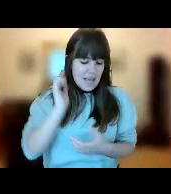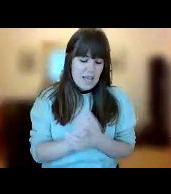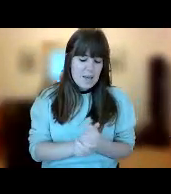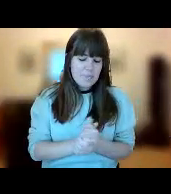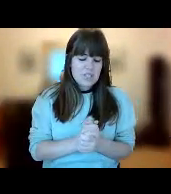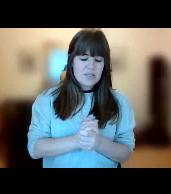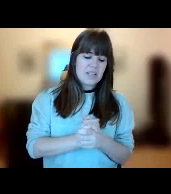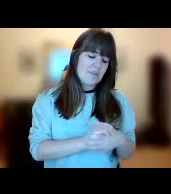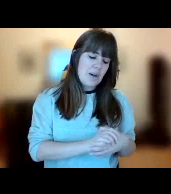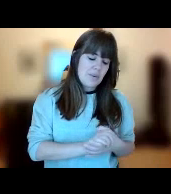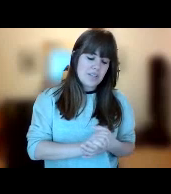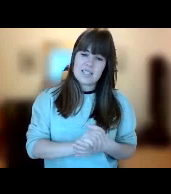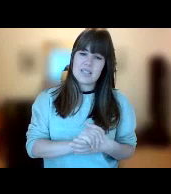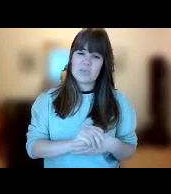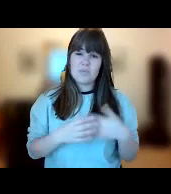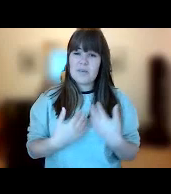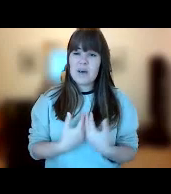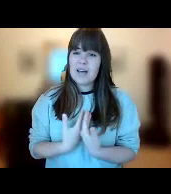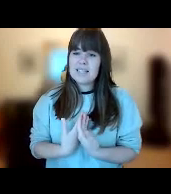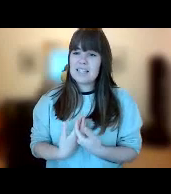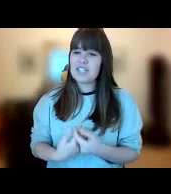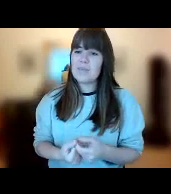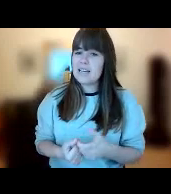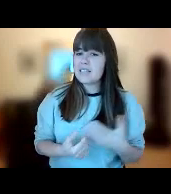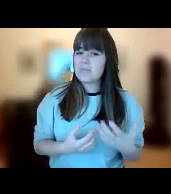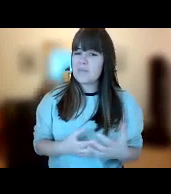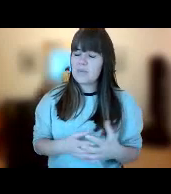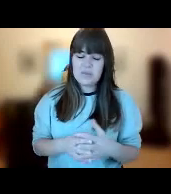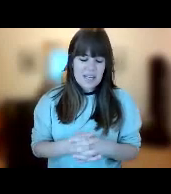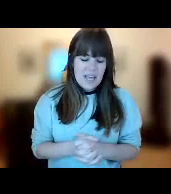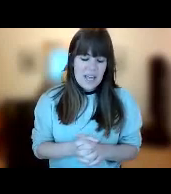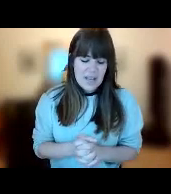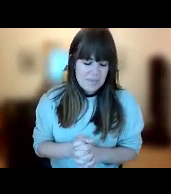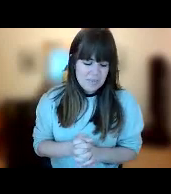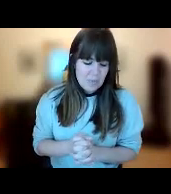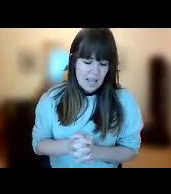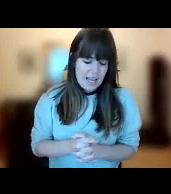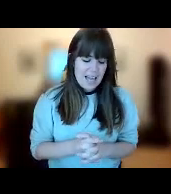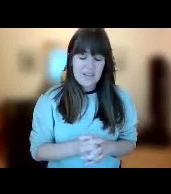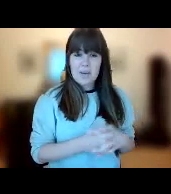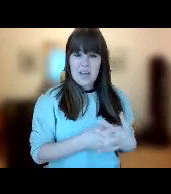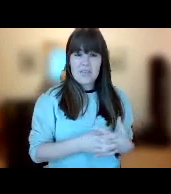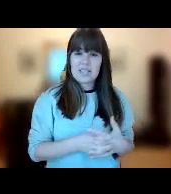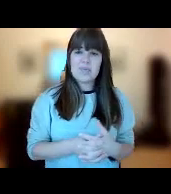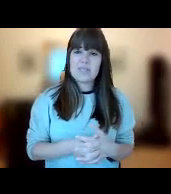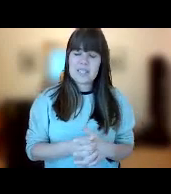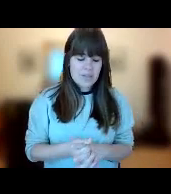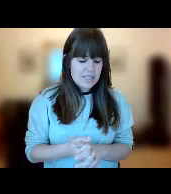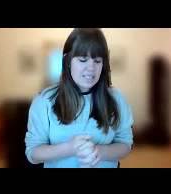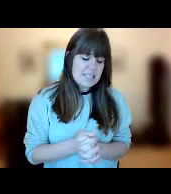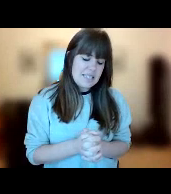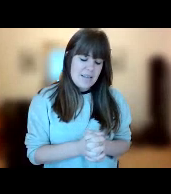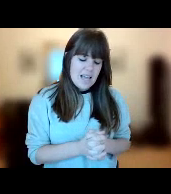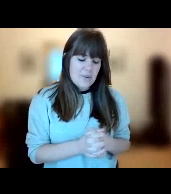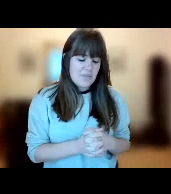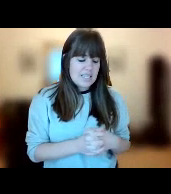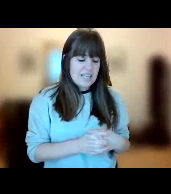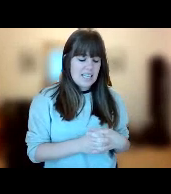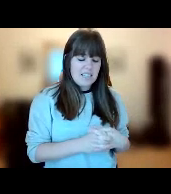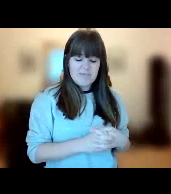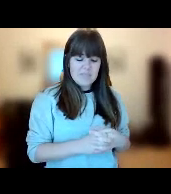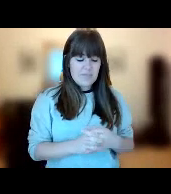based, but just thinking about whether there's assumptions that we might unintentionally place on people, and how that might affect people's experiences,